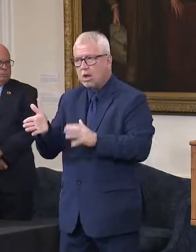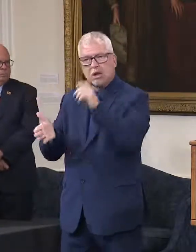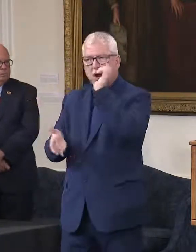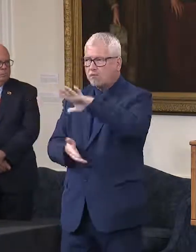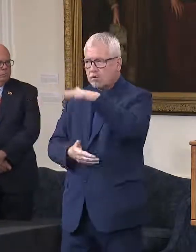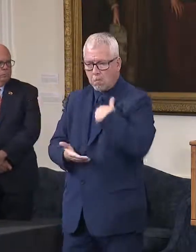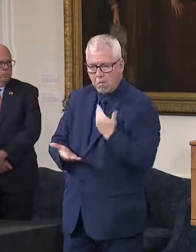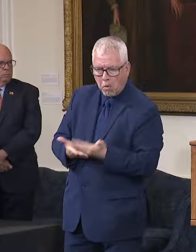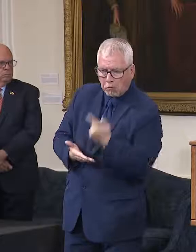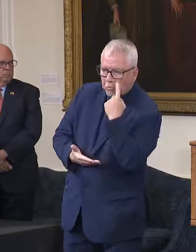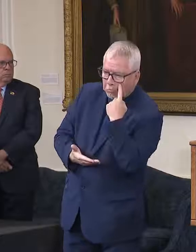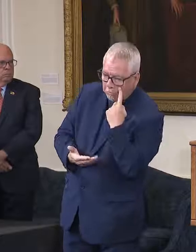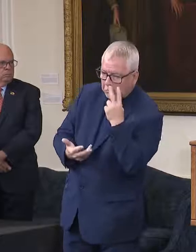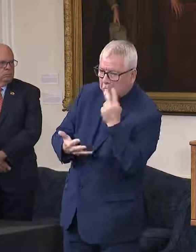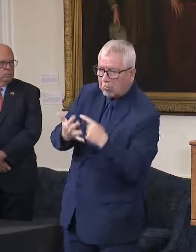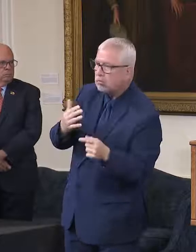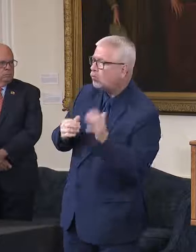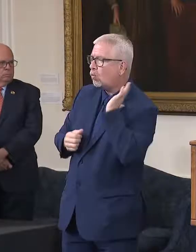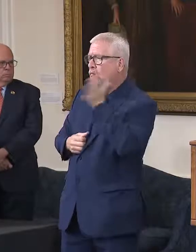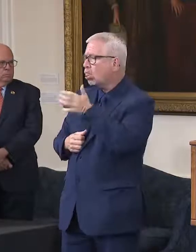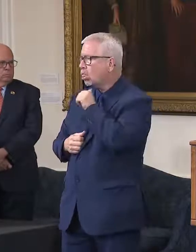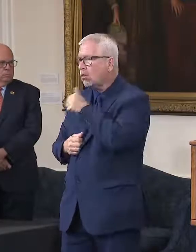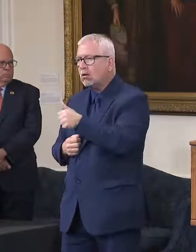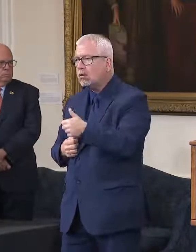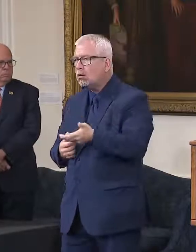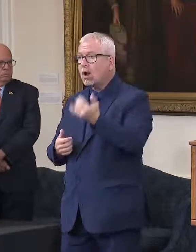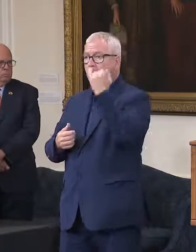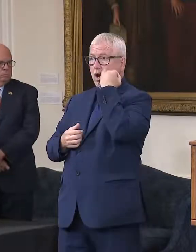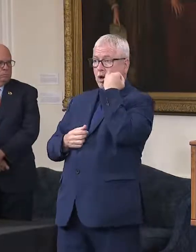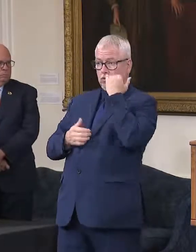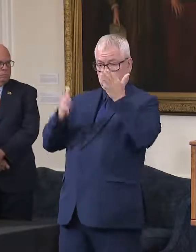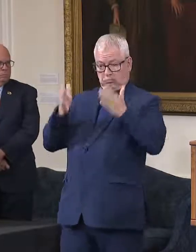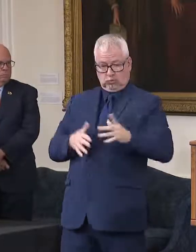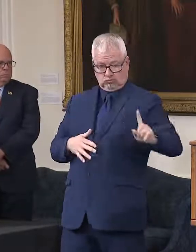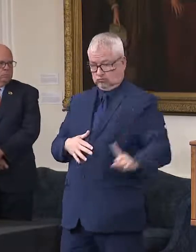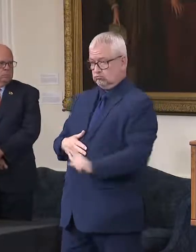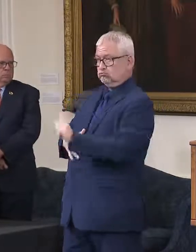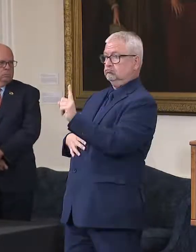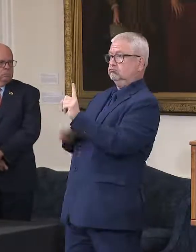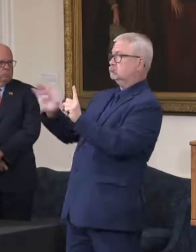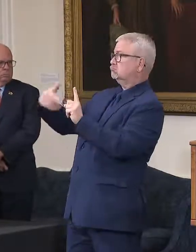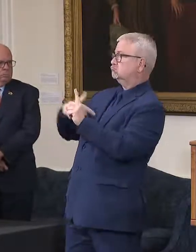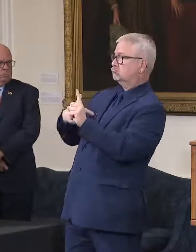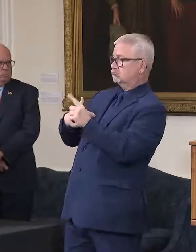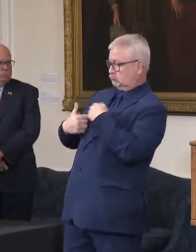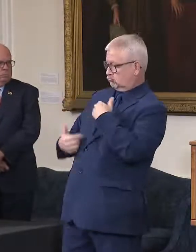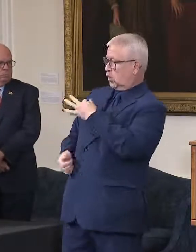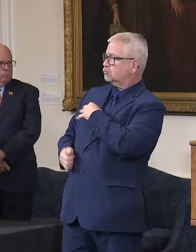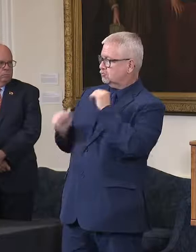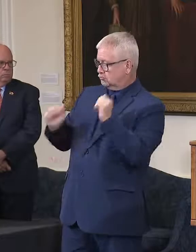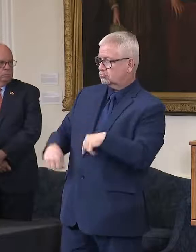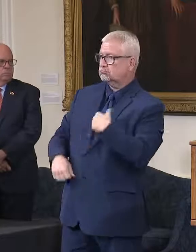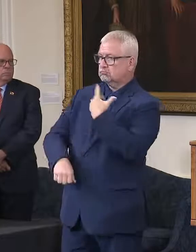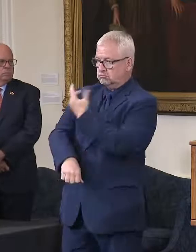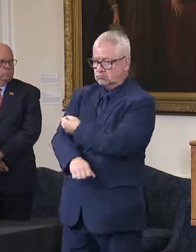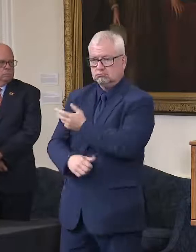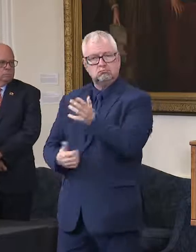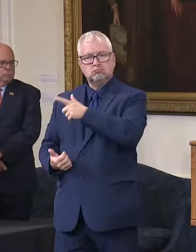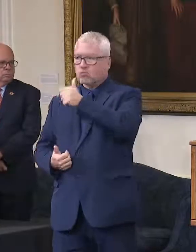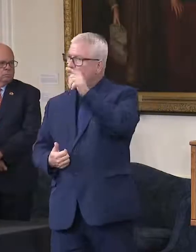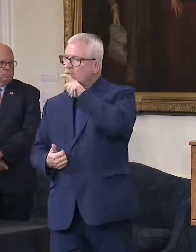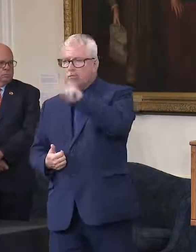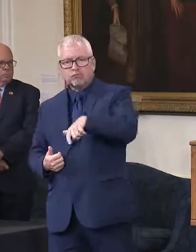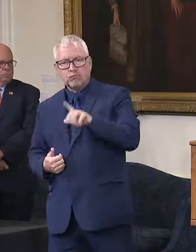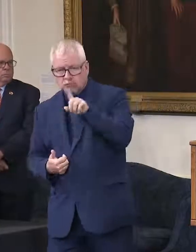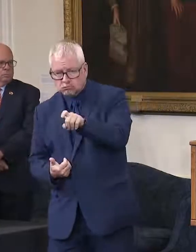vaccinate any Marylander who self-attests that they are eligible for a booster shot. Before I conclude, I